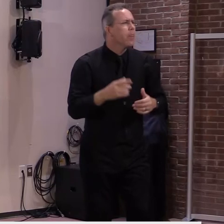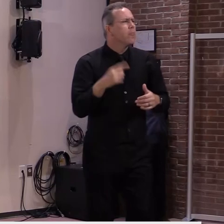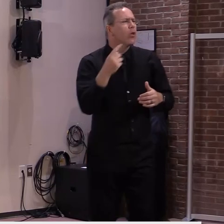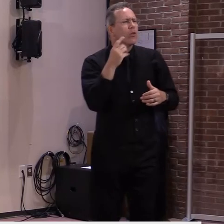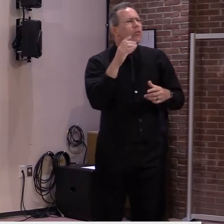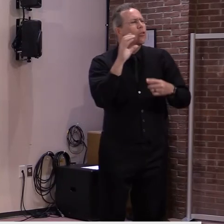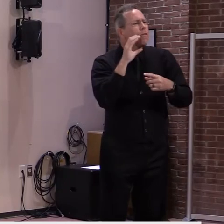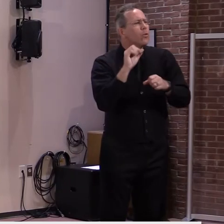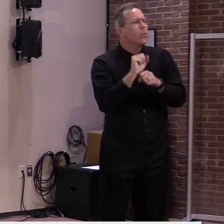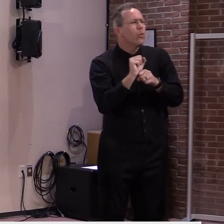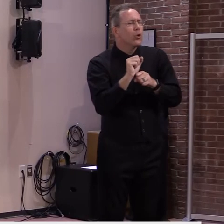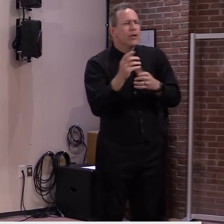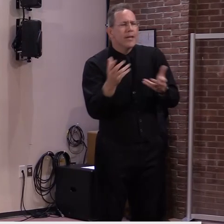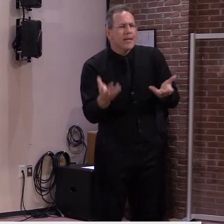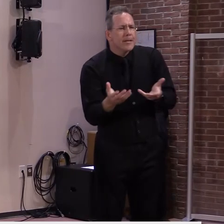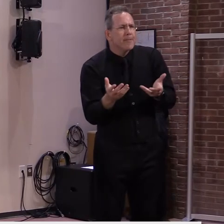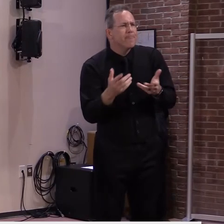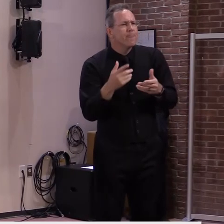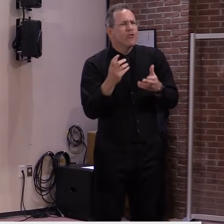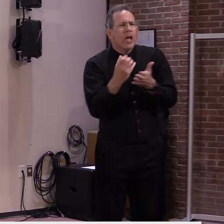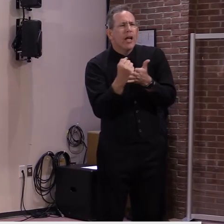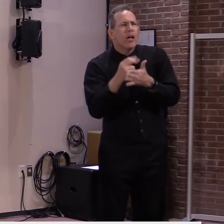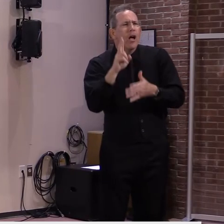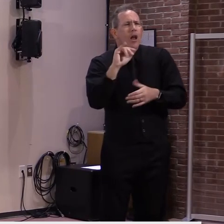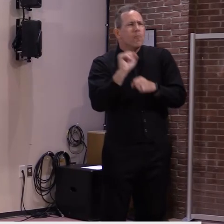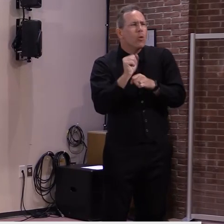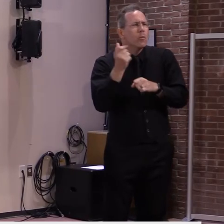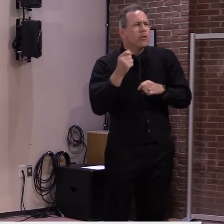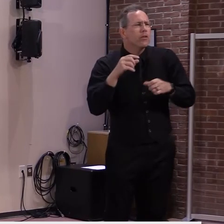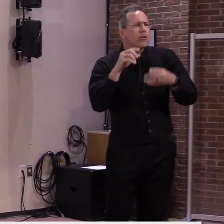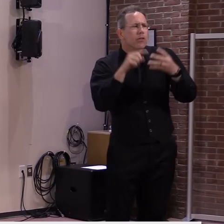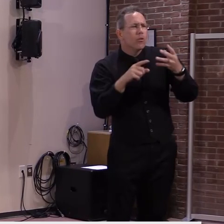if there are other parts of that time when they aren't